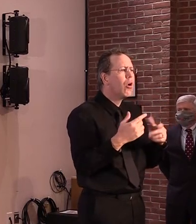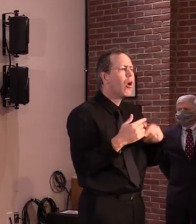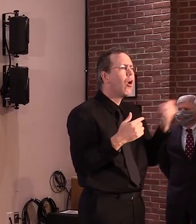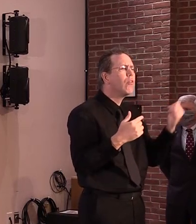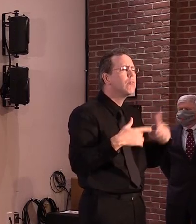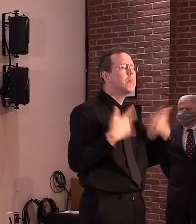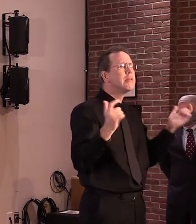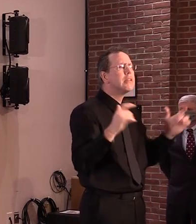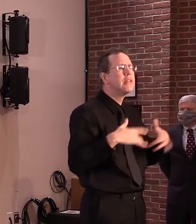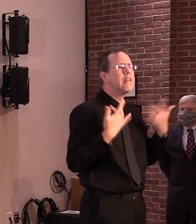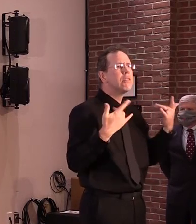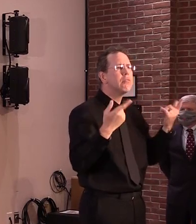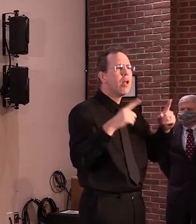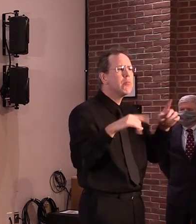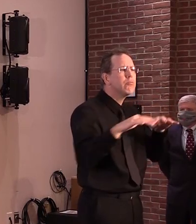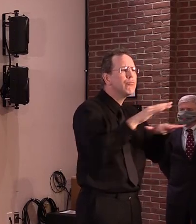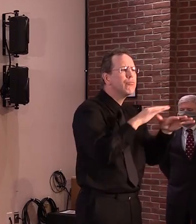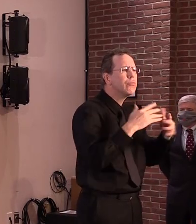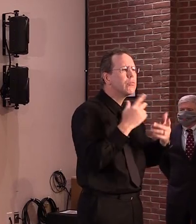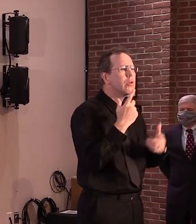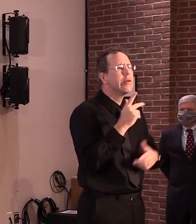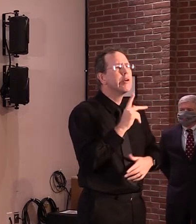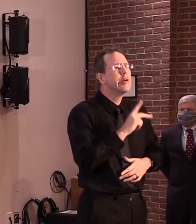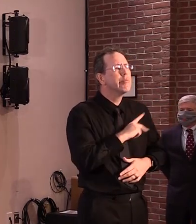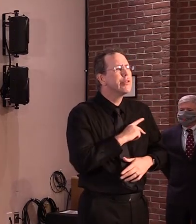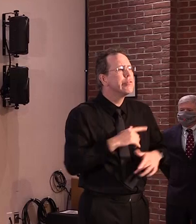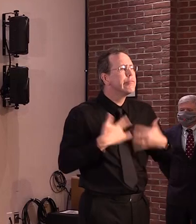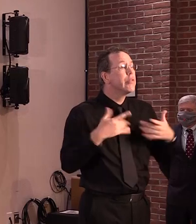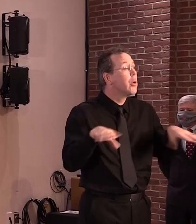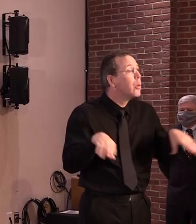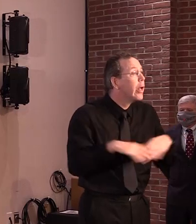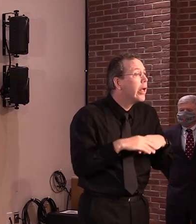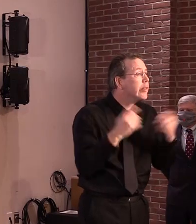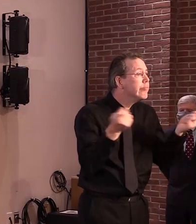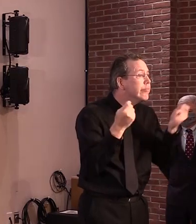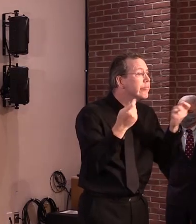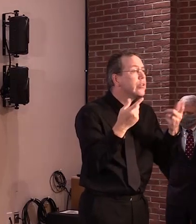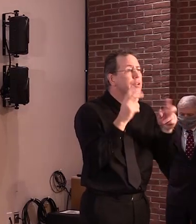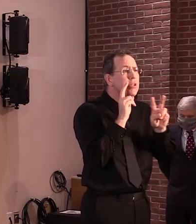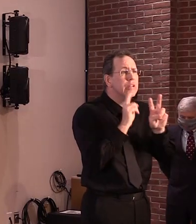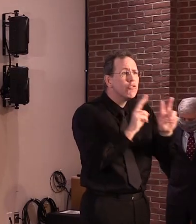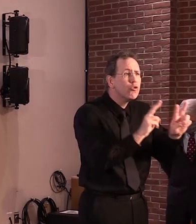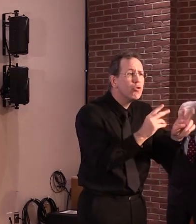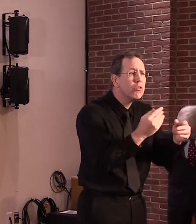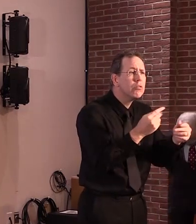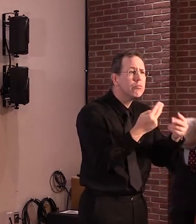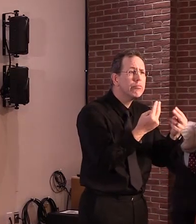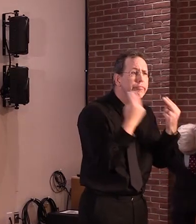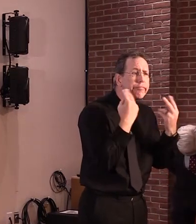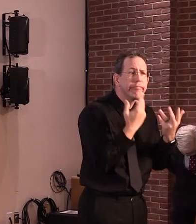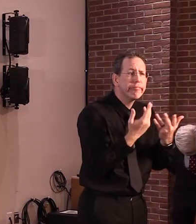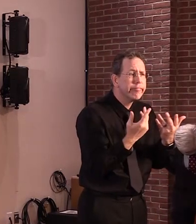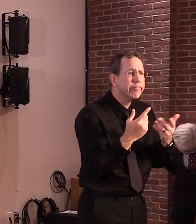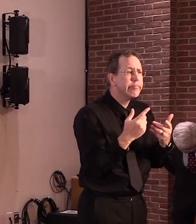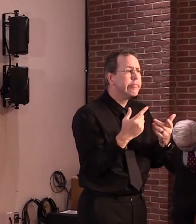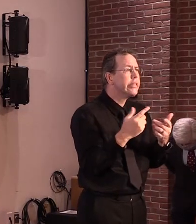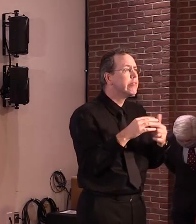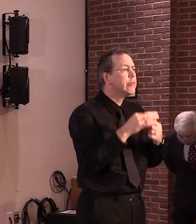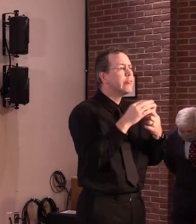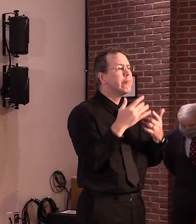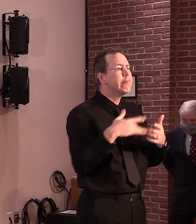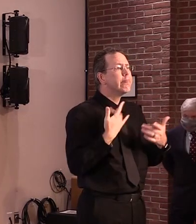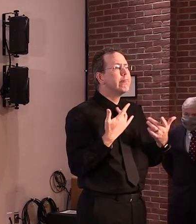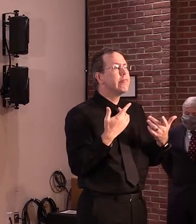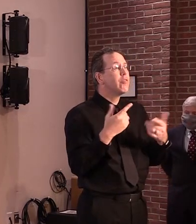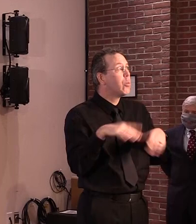had so many people emailing us asking when those can happen, especially some of their visitors are coming in from out of state and there are currently the quarantine issues